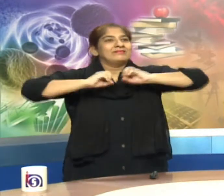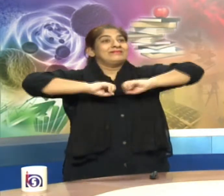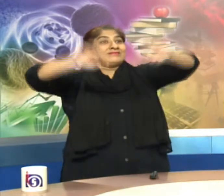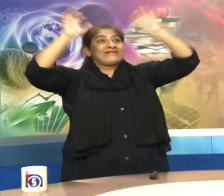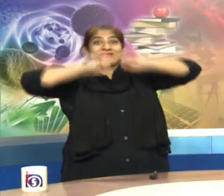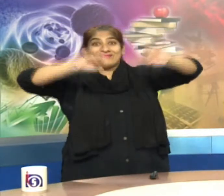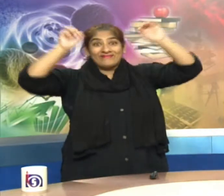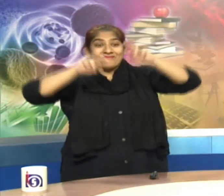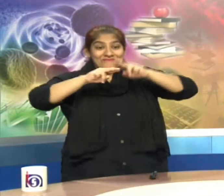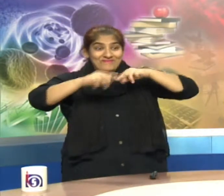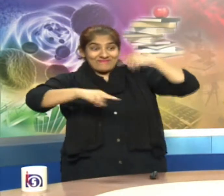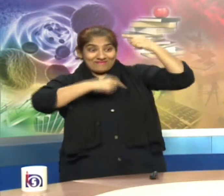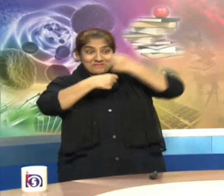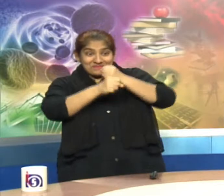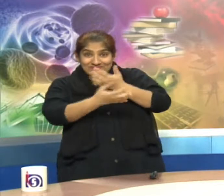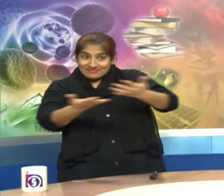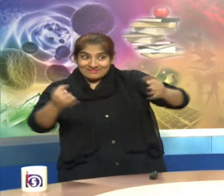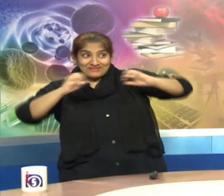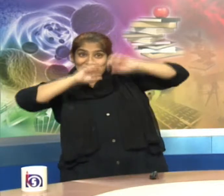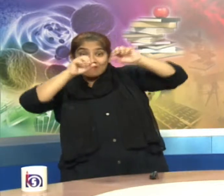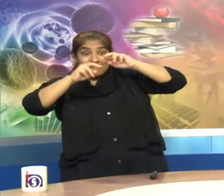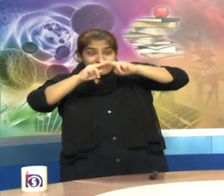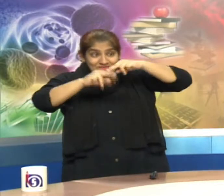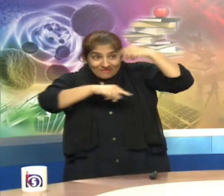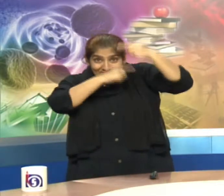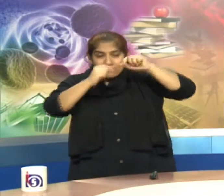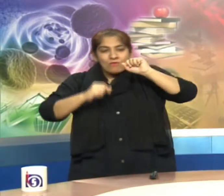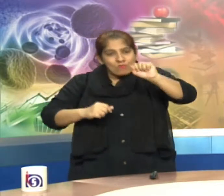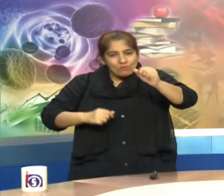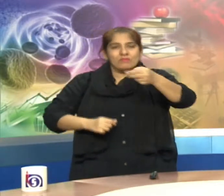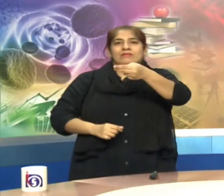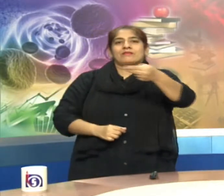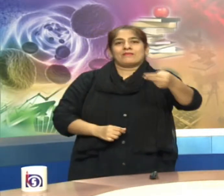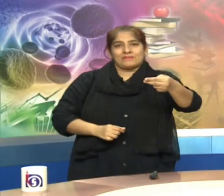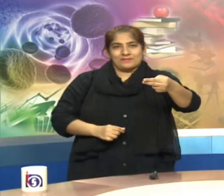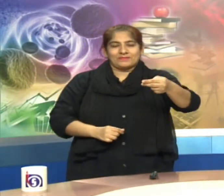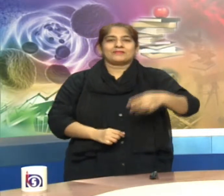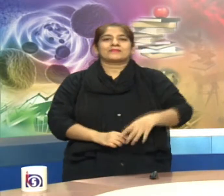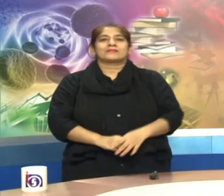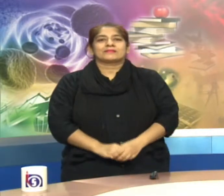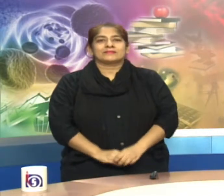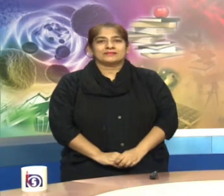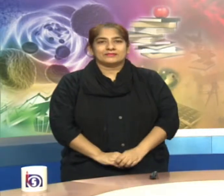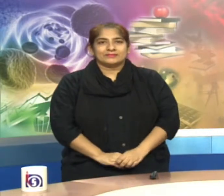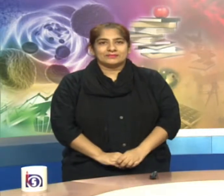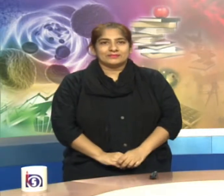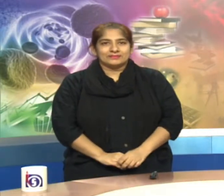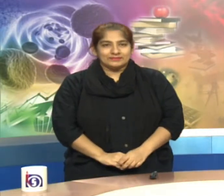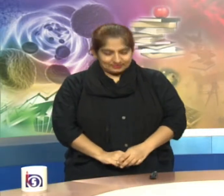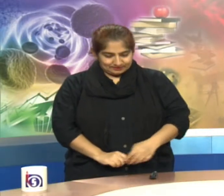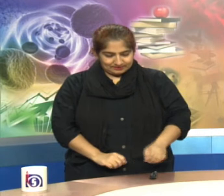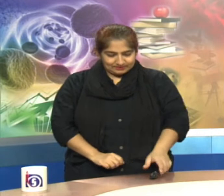manufacturing. In factories, when we produce different products, so this is manufacturing.